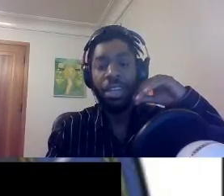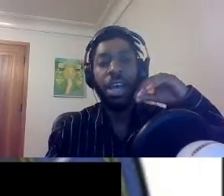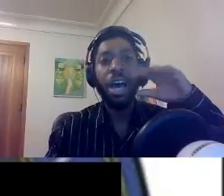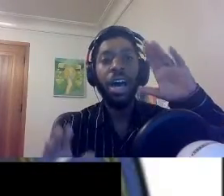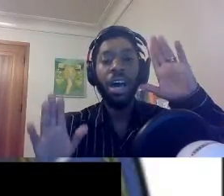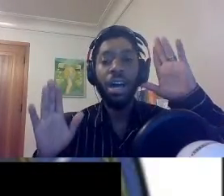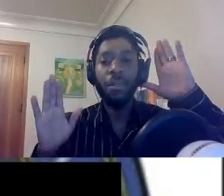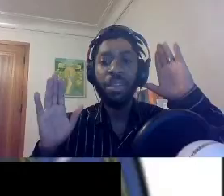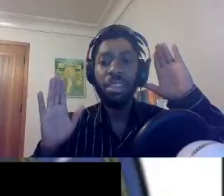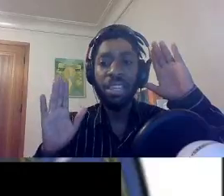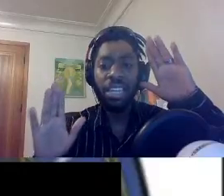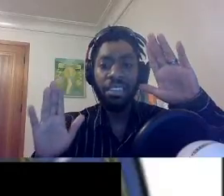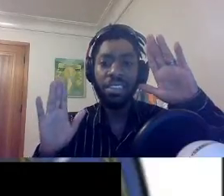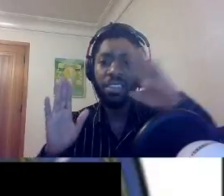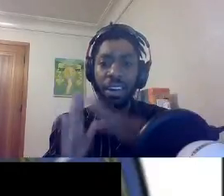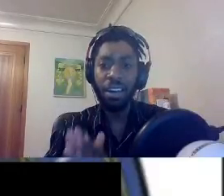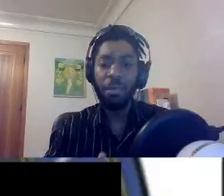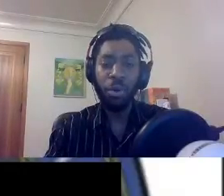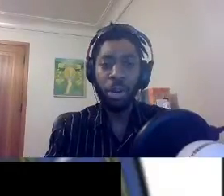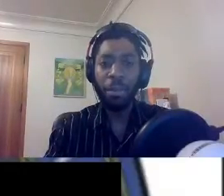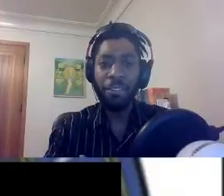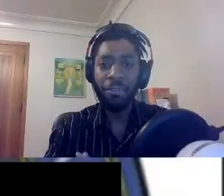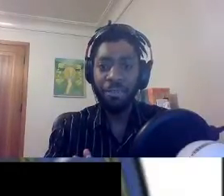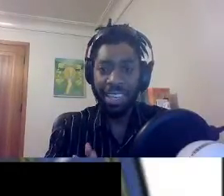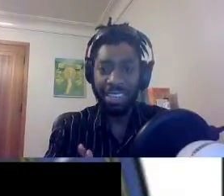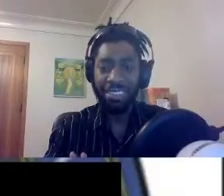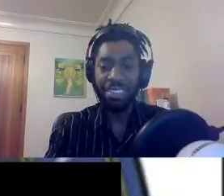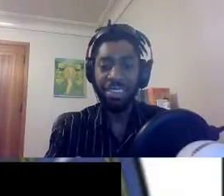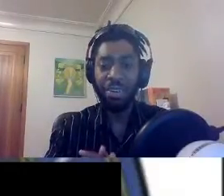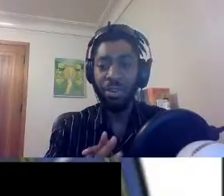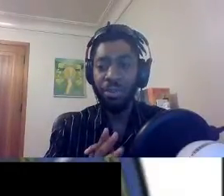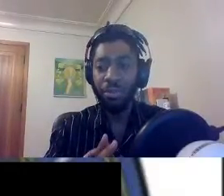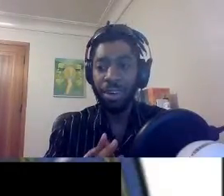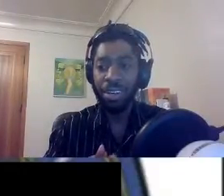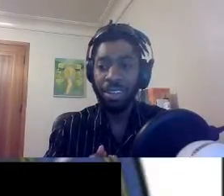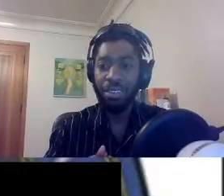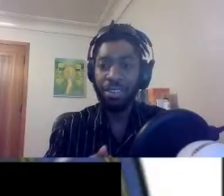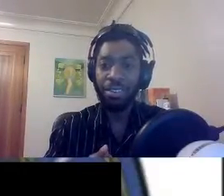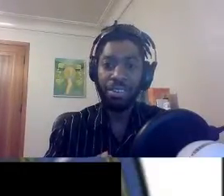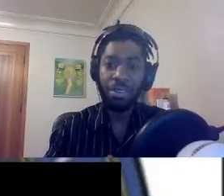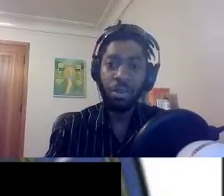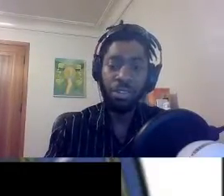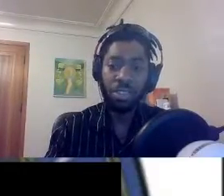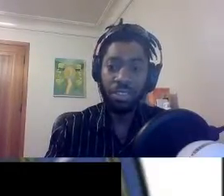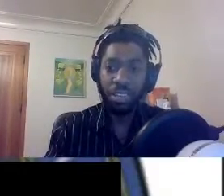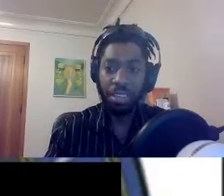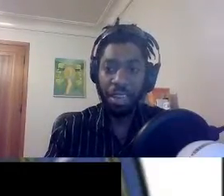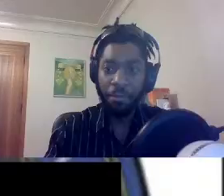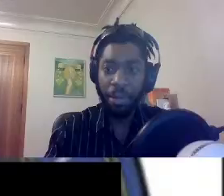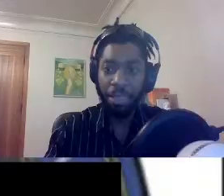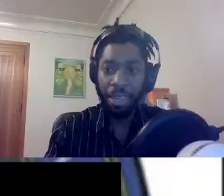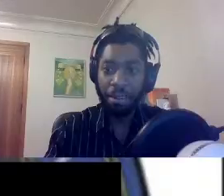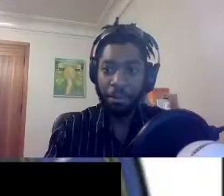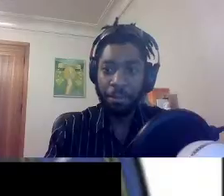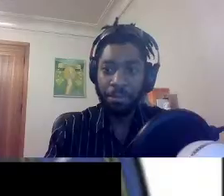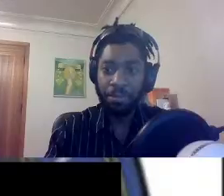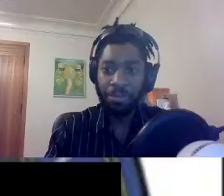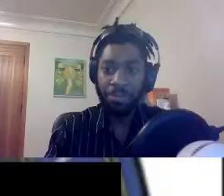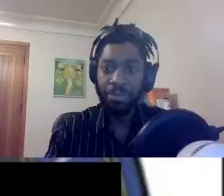here. Let's talk more about Vegas. So, what other questions do you guys have about